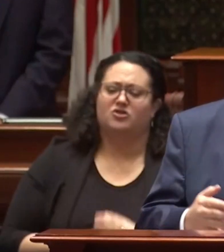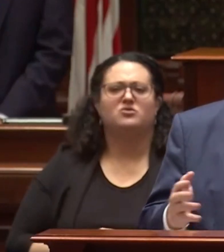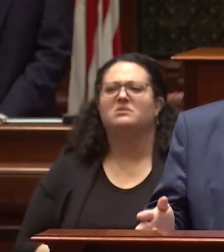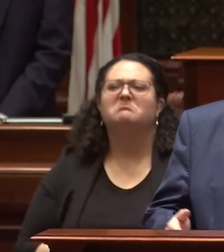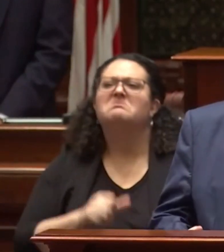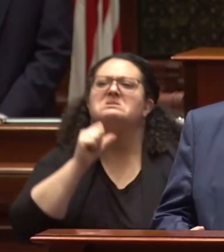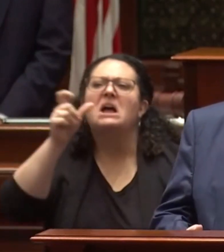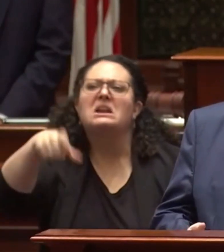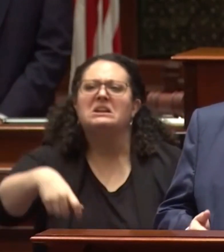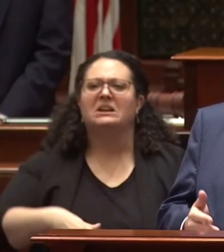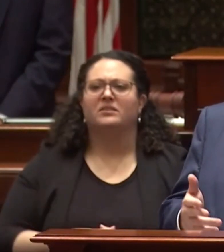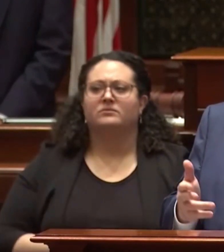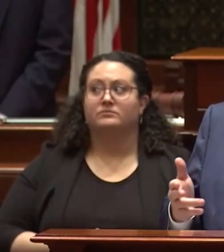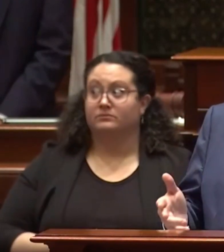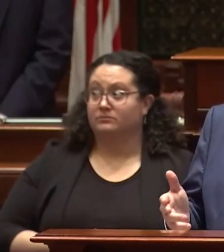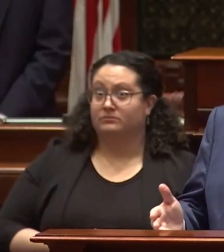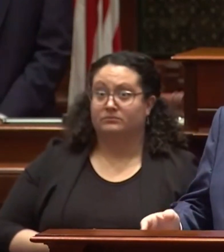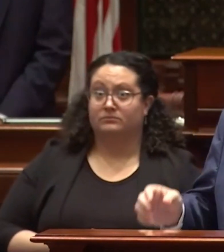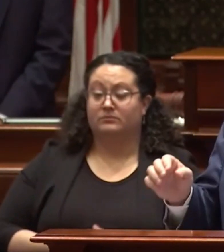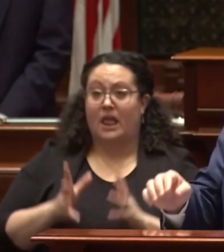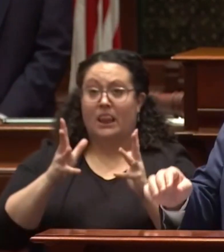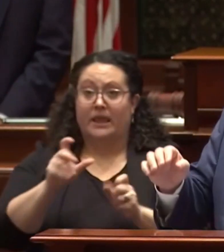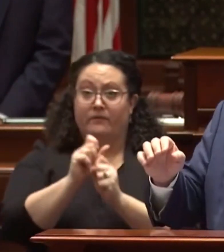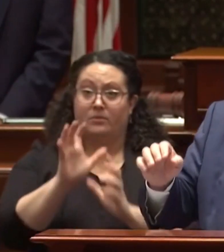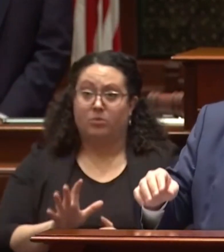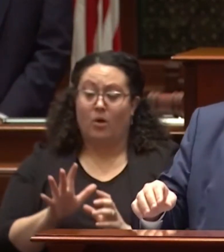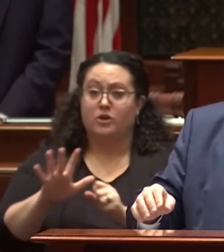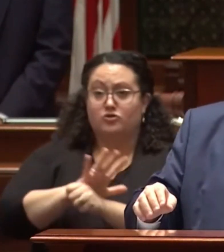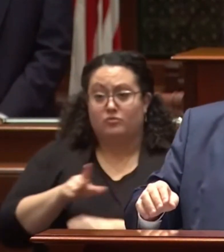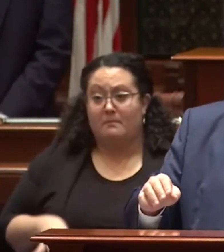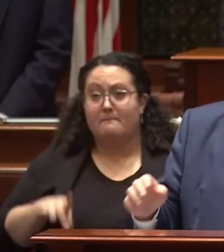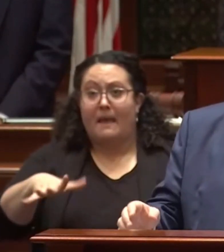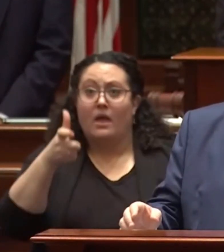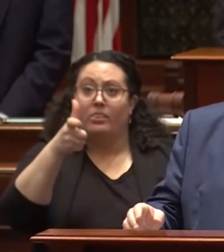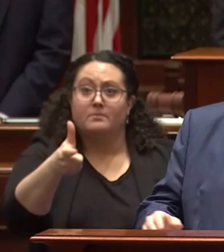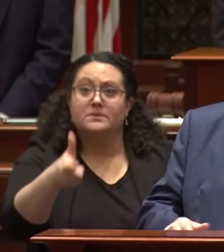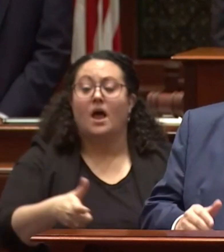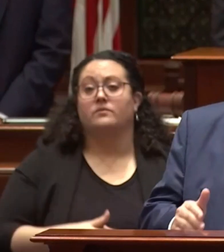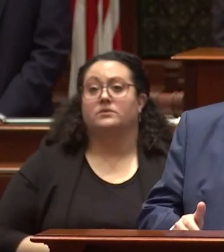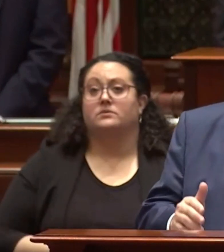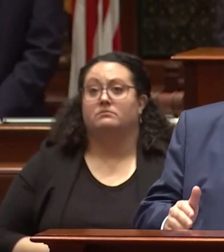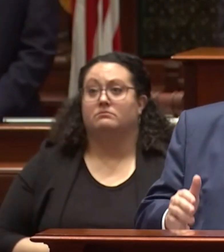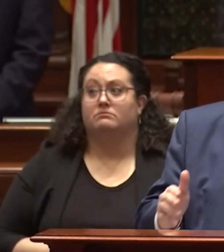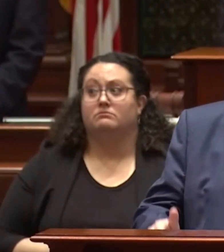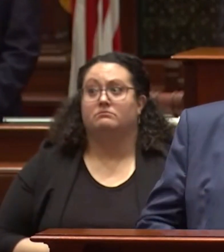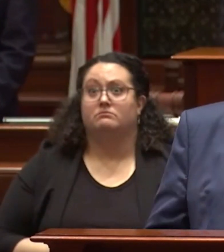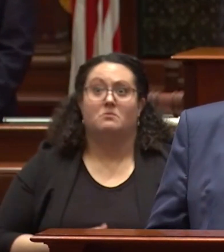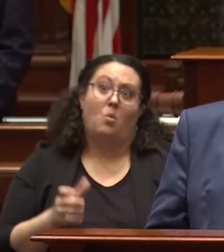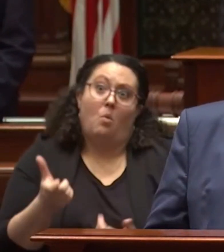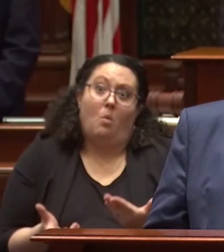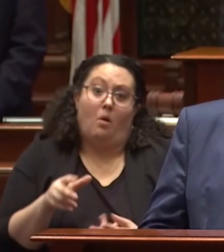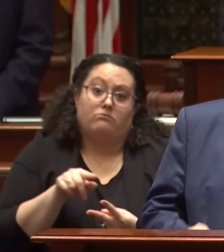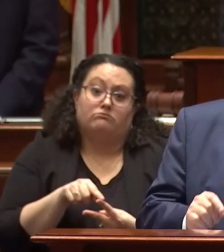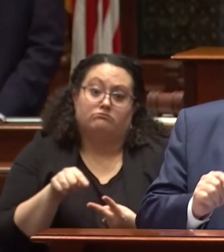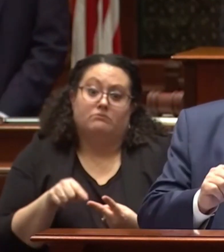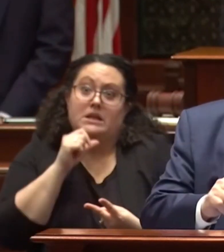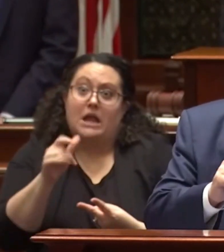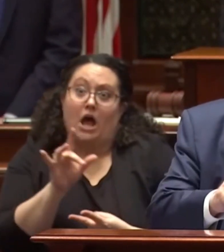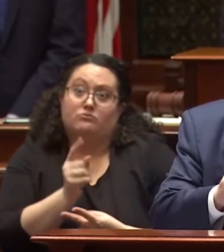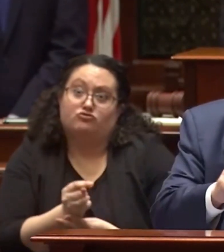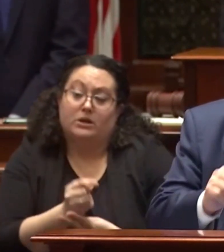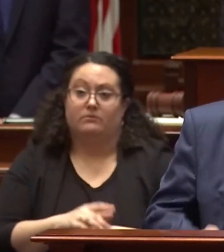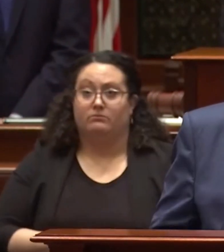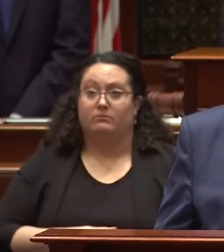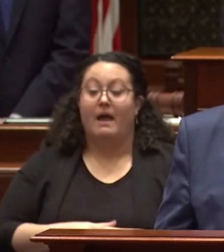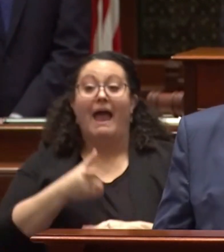was unnecessary, leaving the employee to cover the cost out of pocket or not get treated. It was